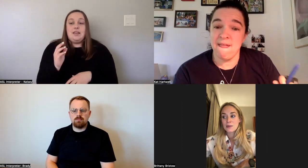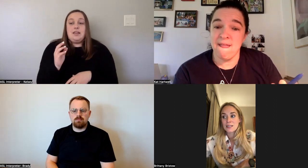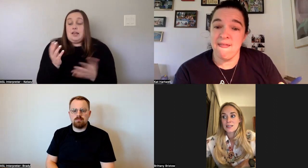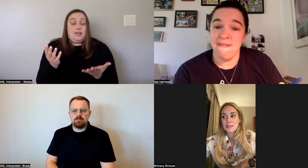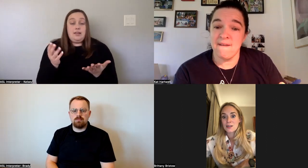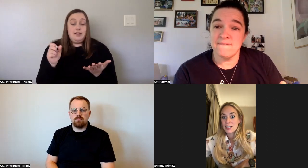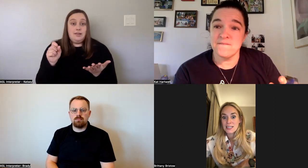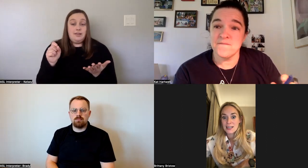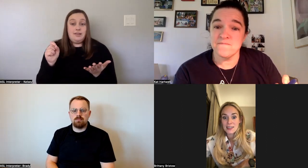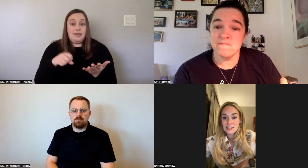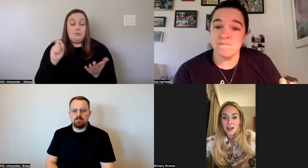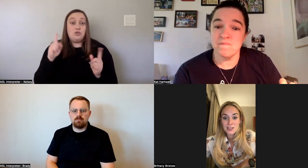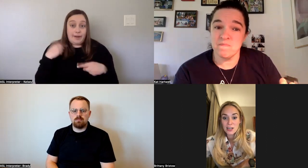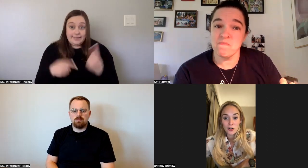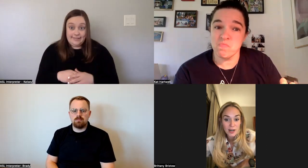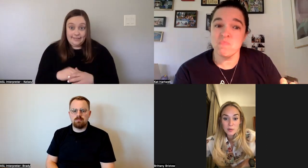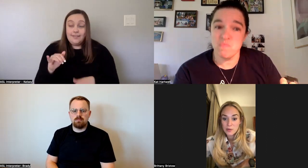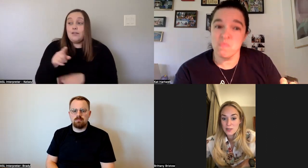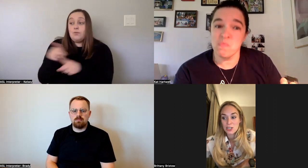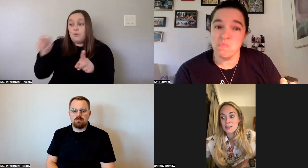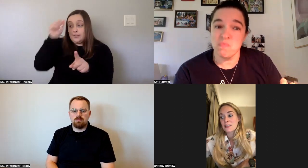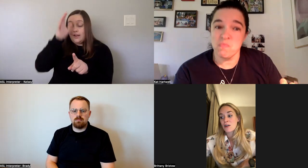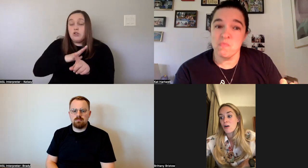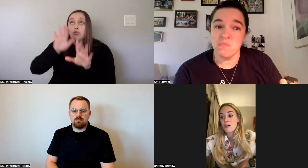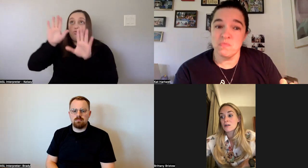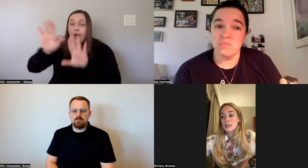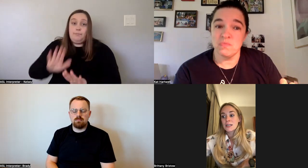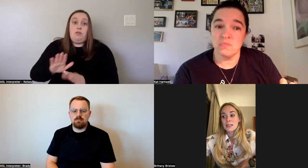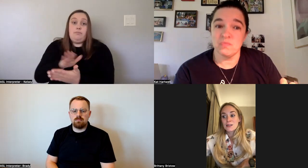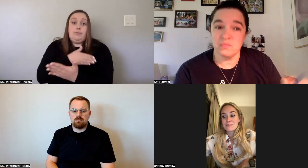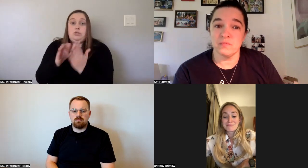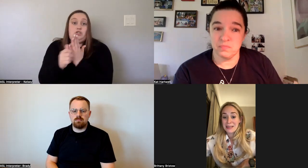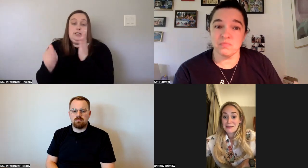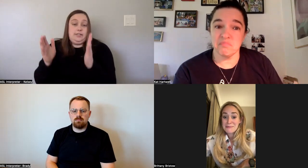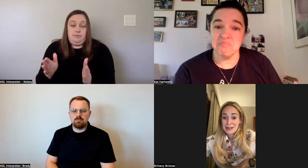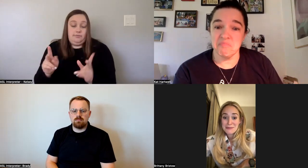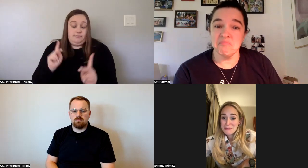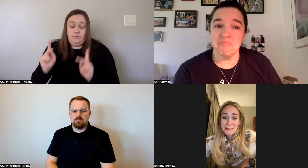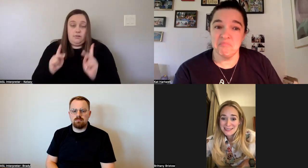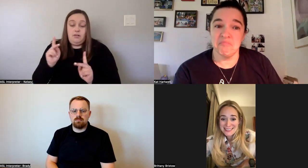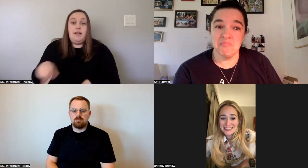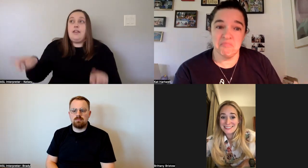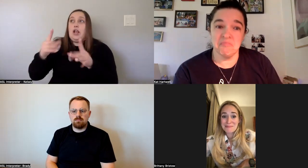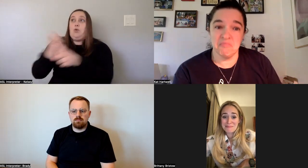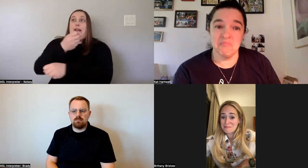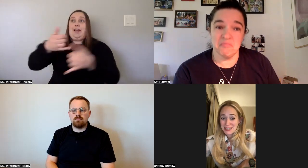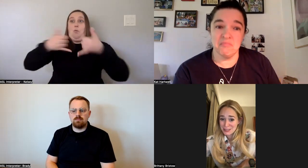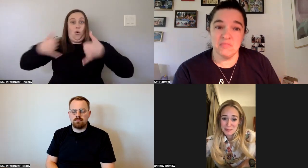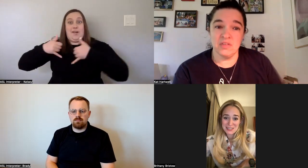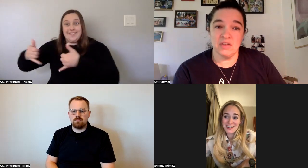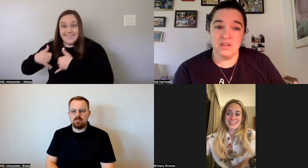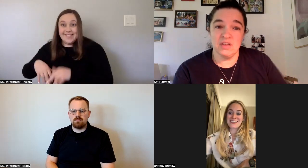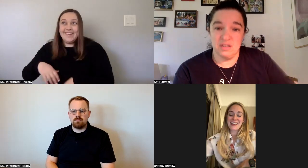It was crazy. Like, these guys are incredible musicians. They're all like winning awards and